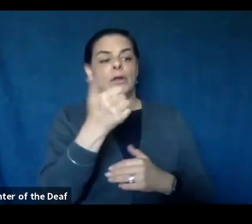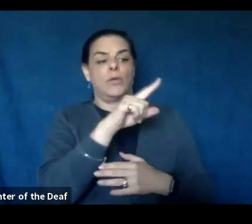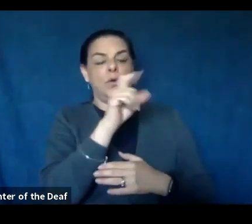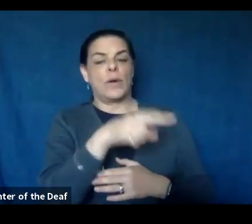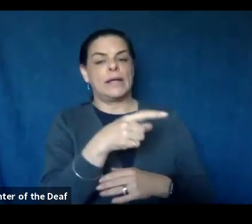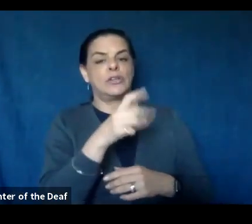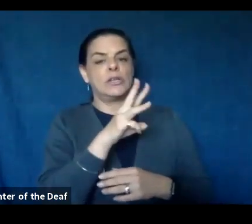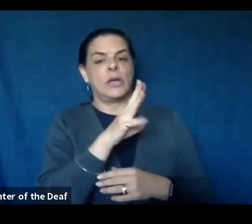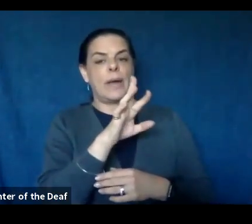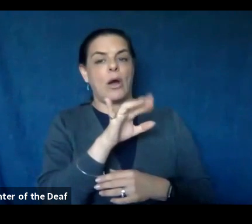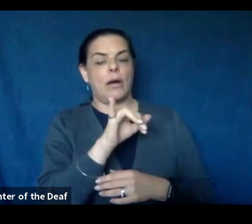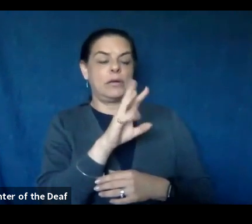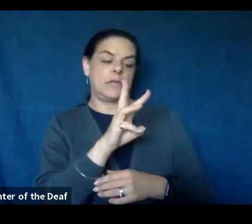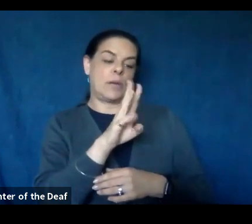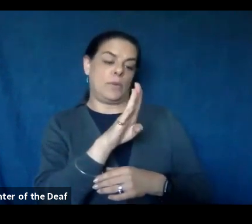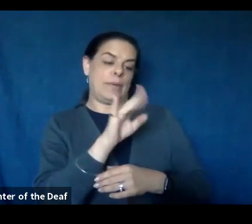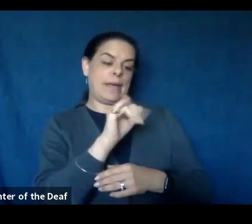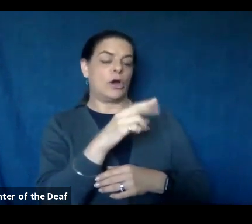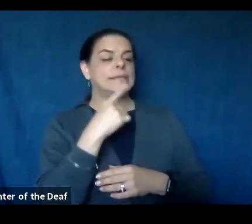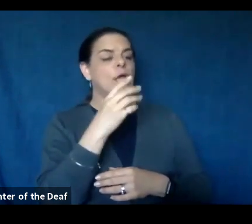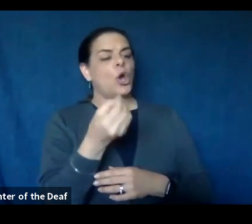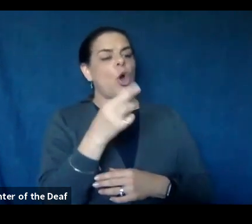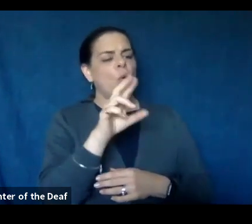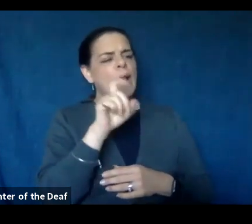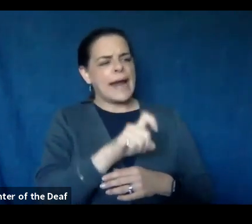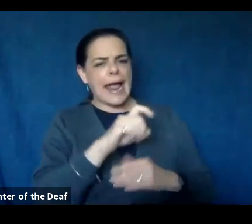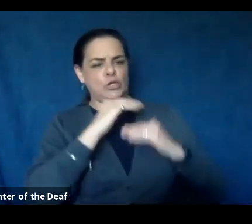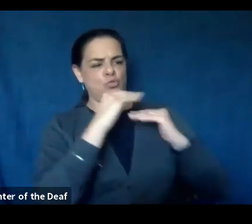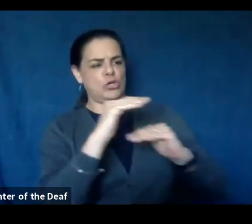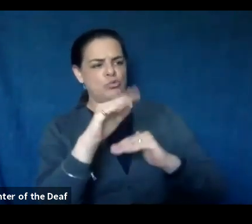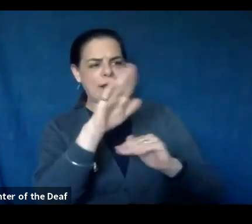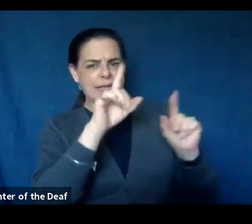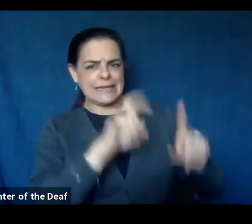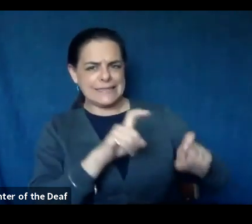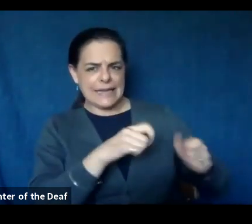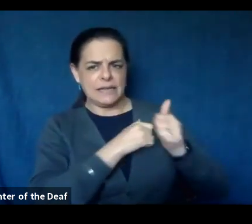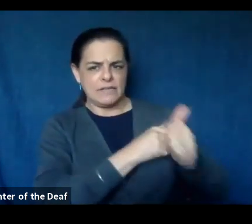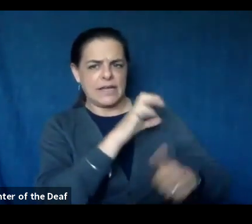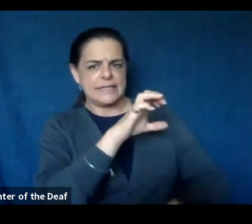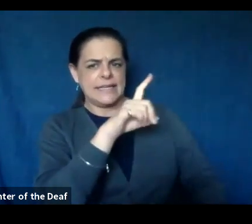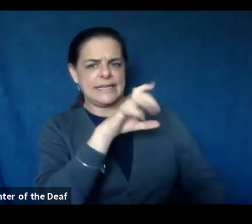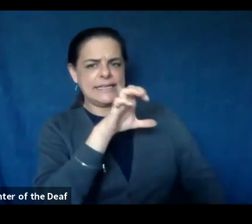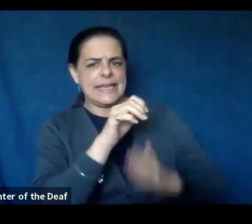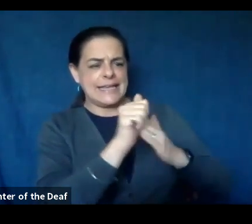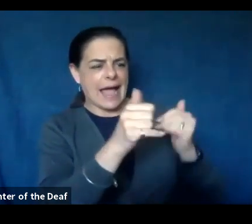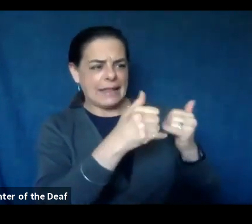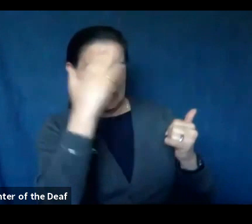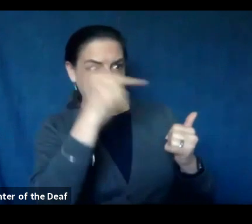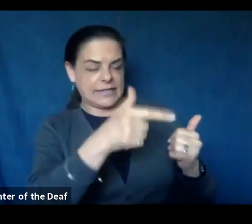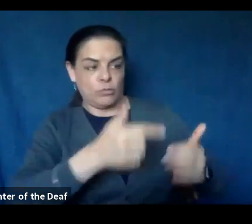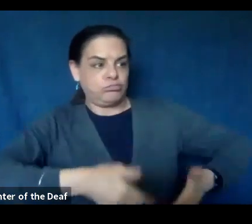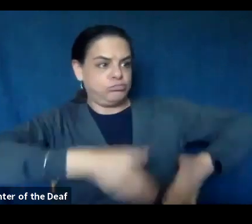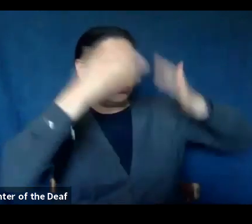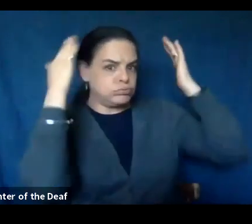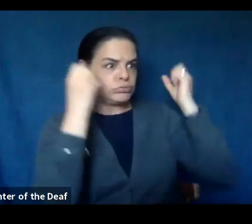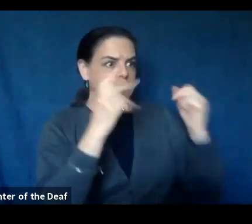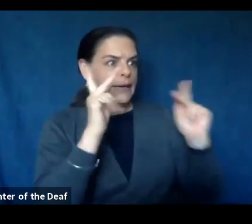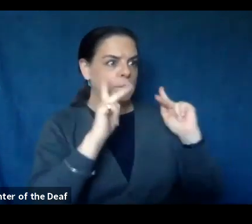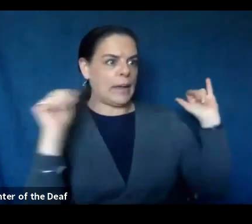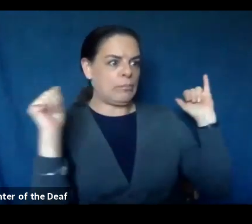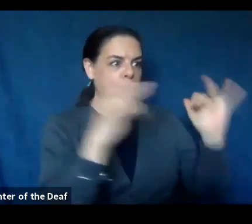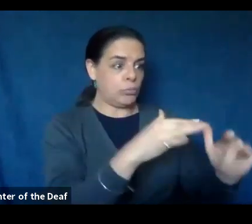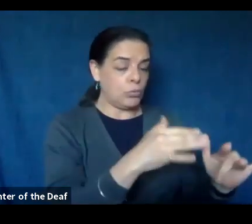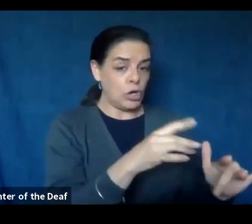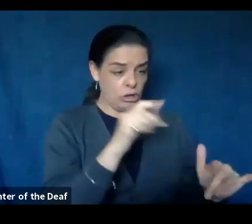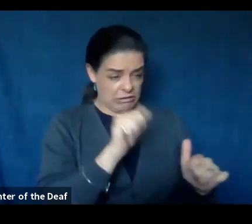They say Oak Ridge had to restrict their testing criteria to CDC guidelines after an overwhelming response. Can you explain whether you think that will